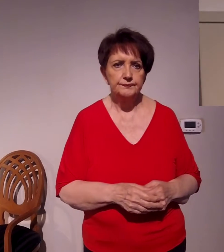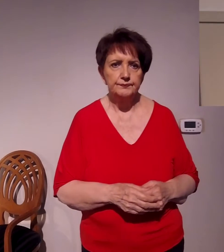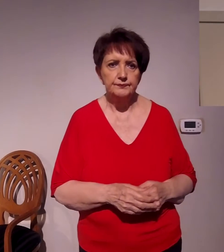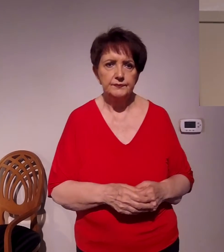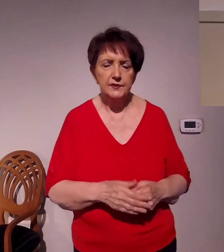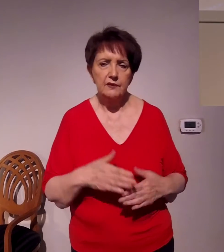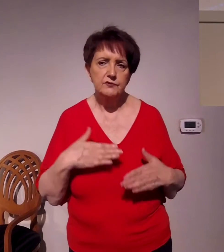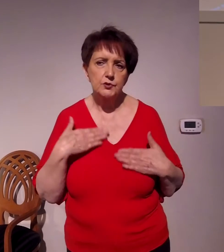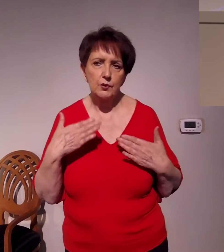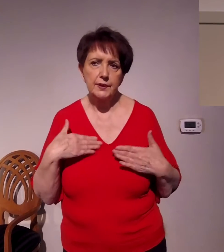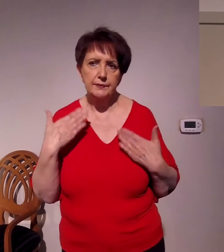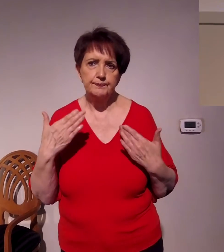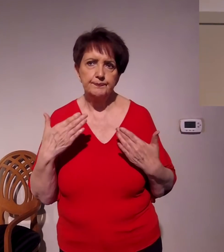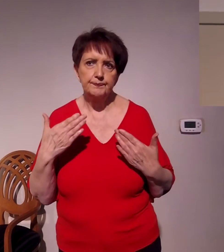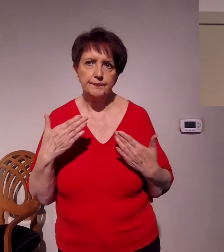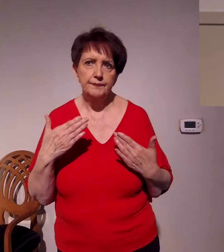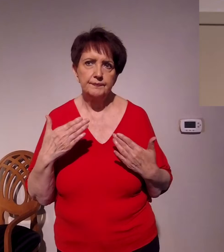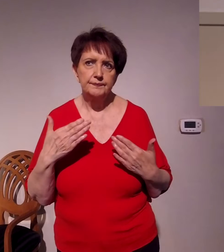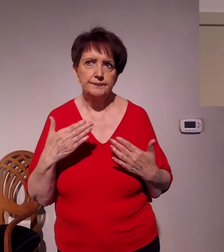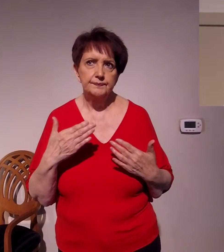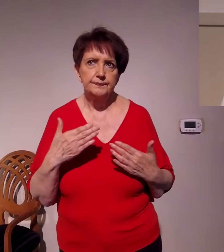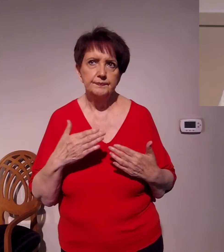of joy,